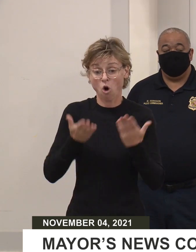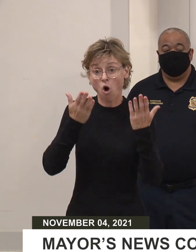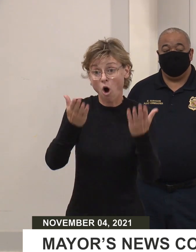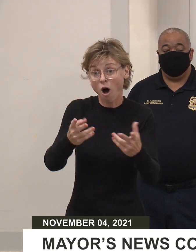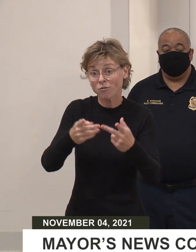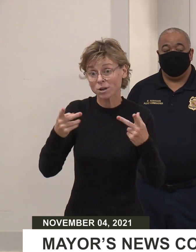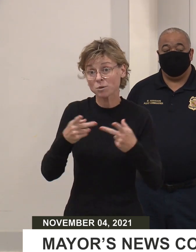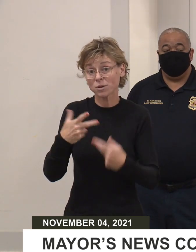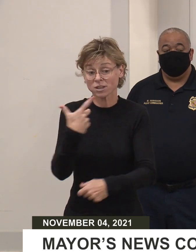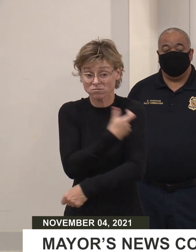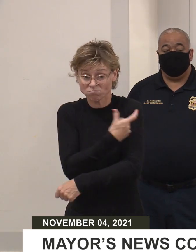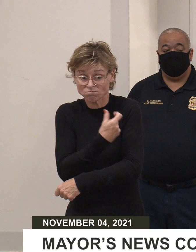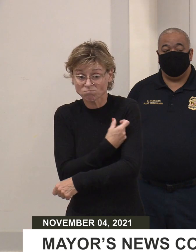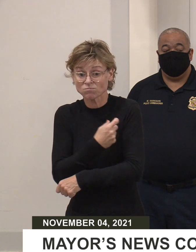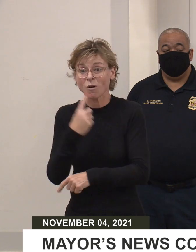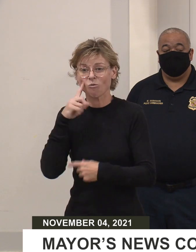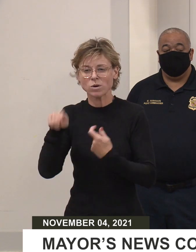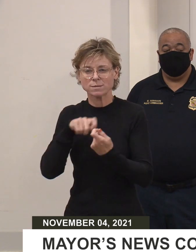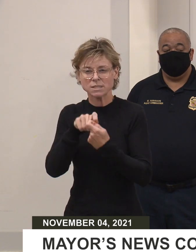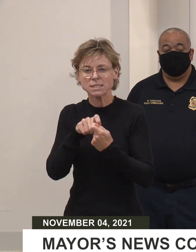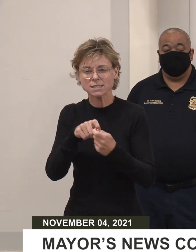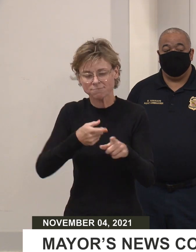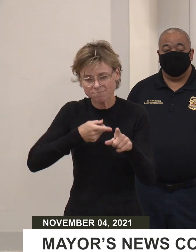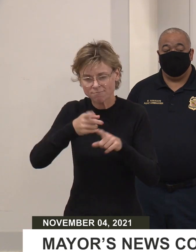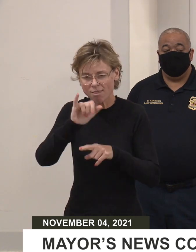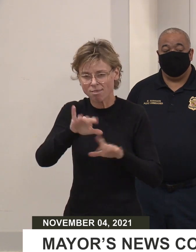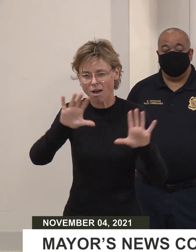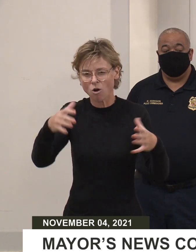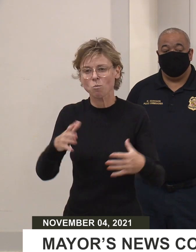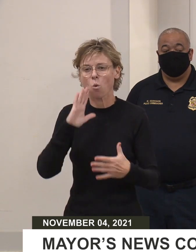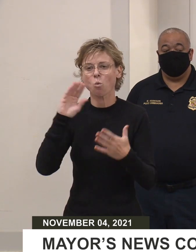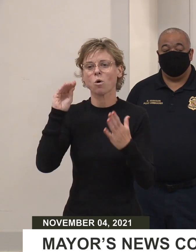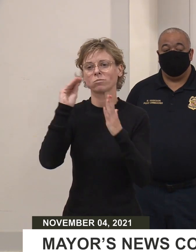will be listed on our website at